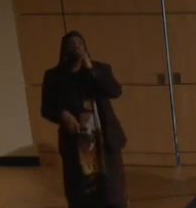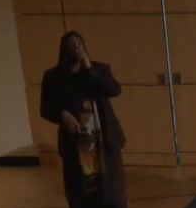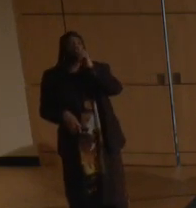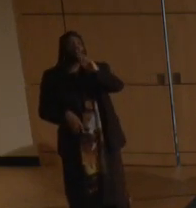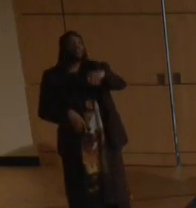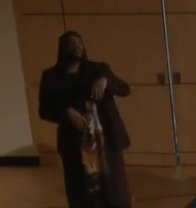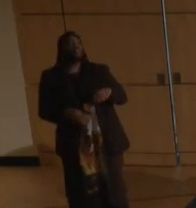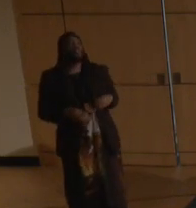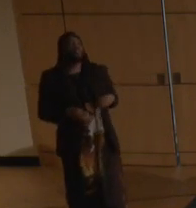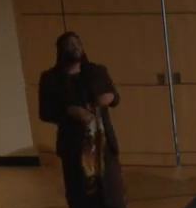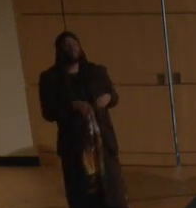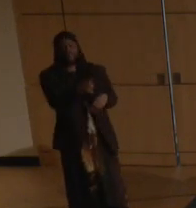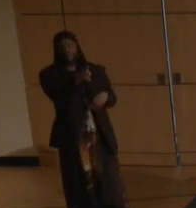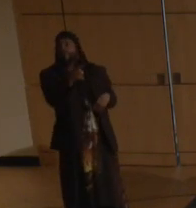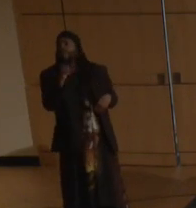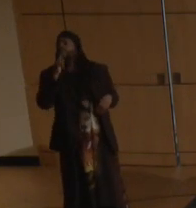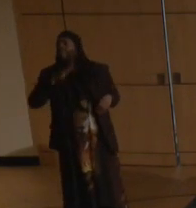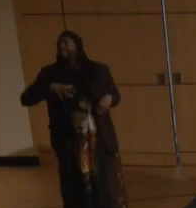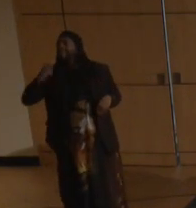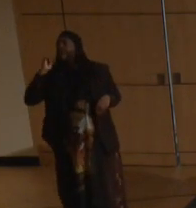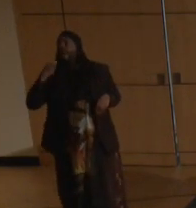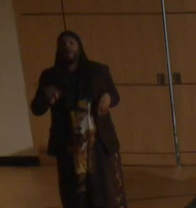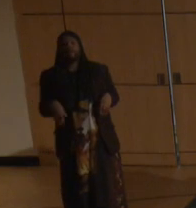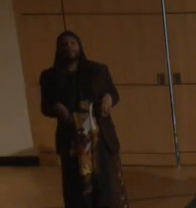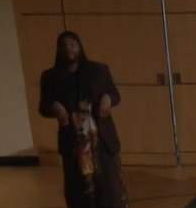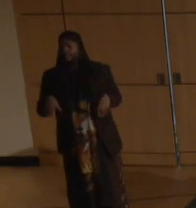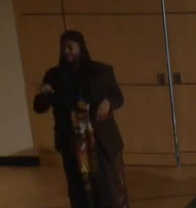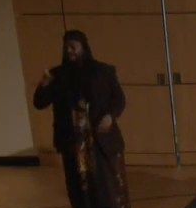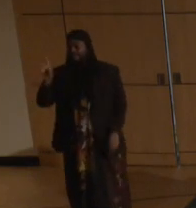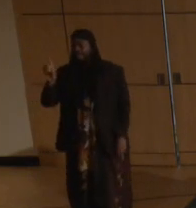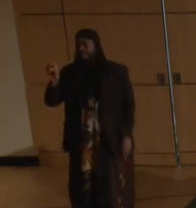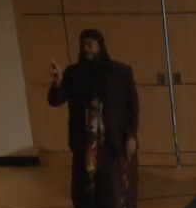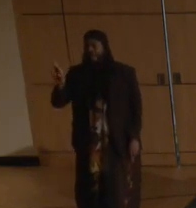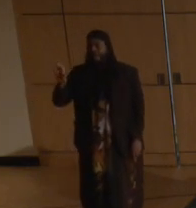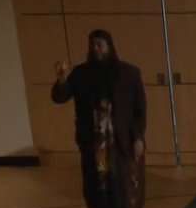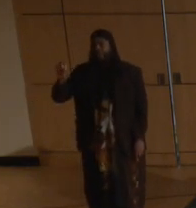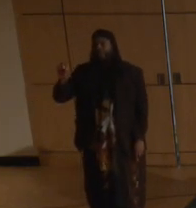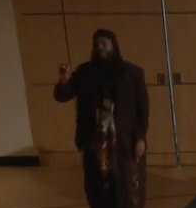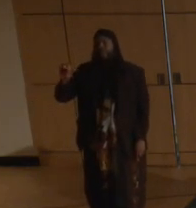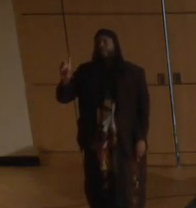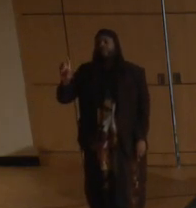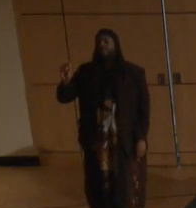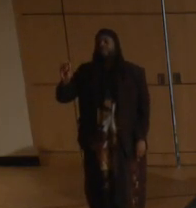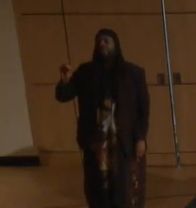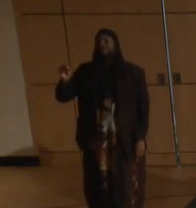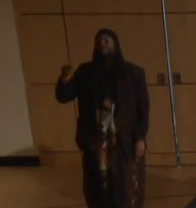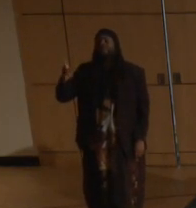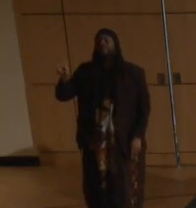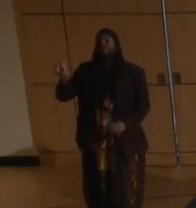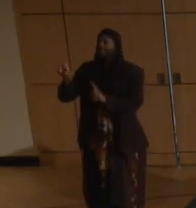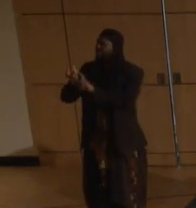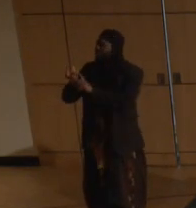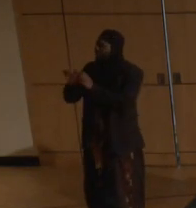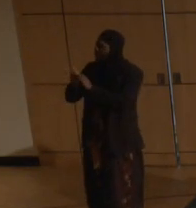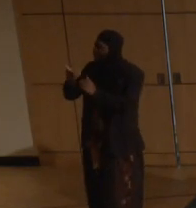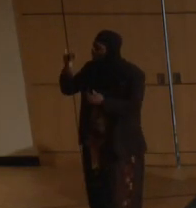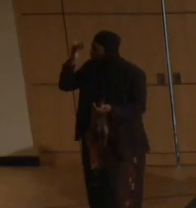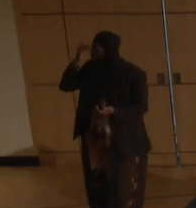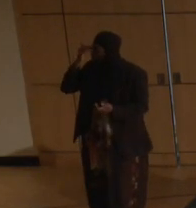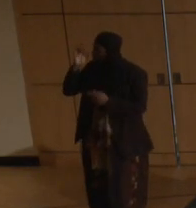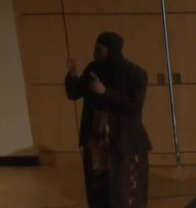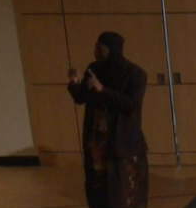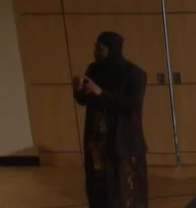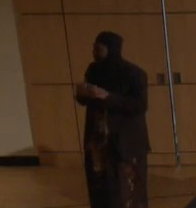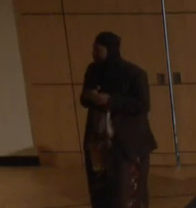Hello, Dr. DeShields. How do you know when,